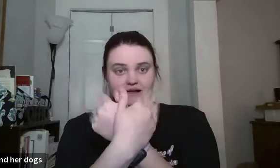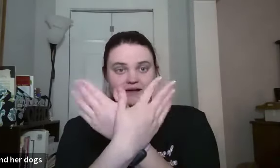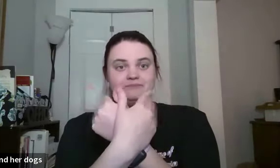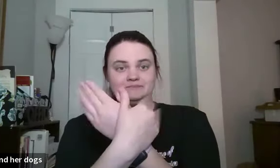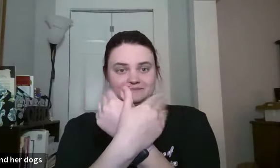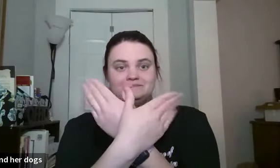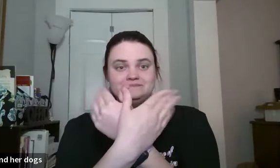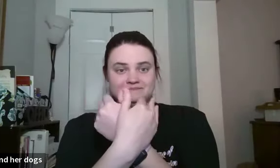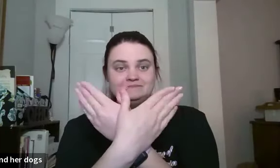Butterfly.